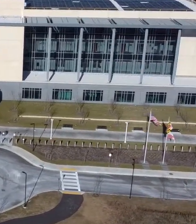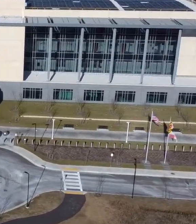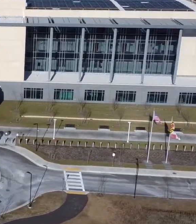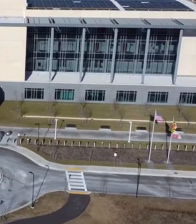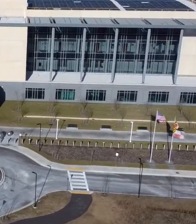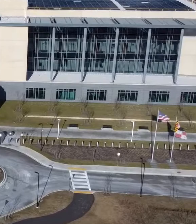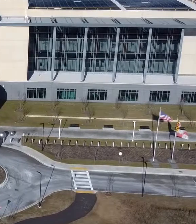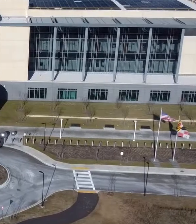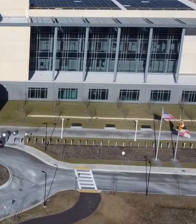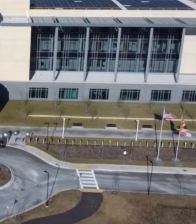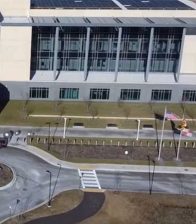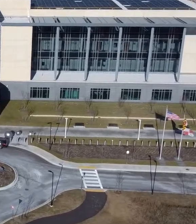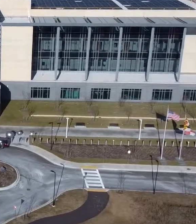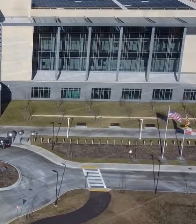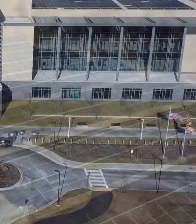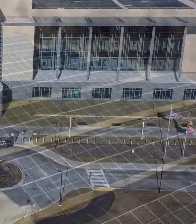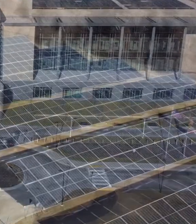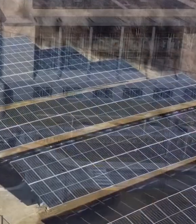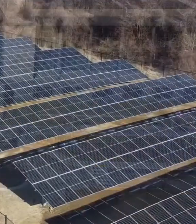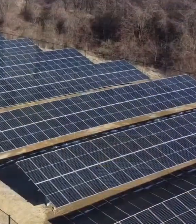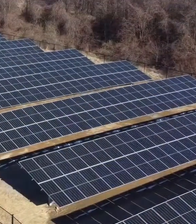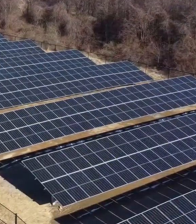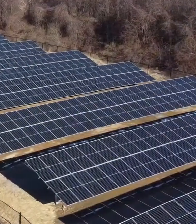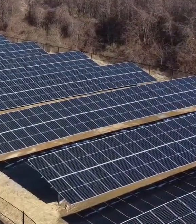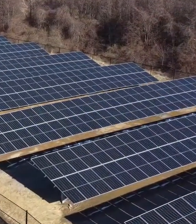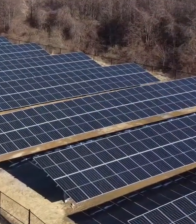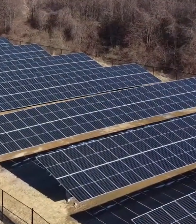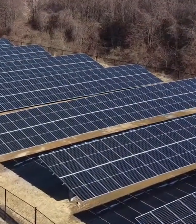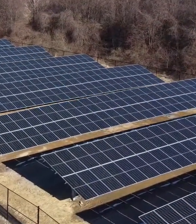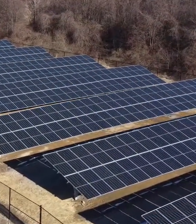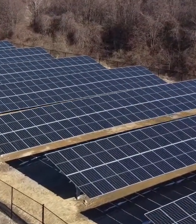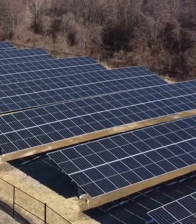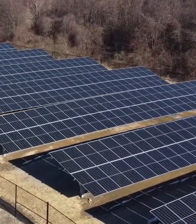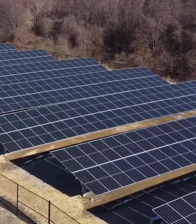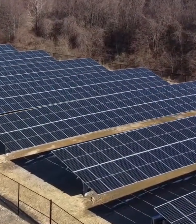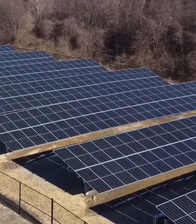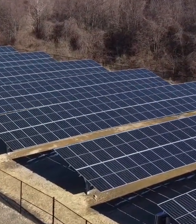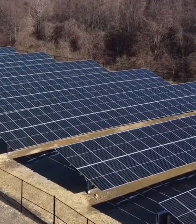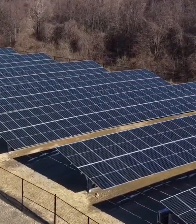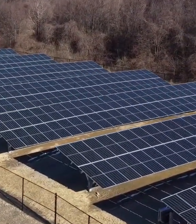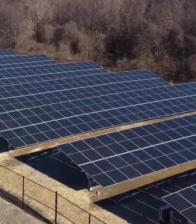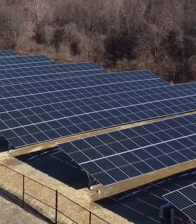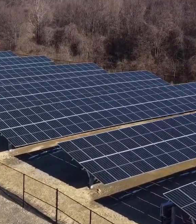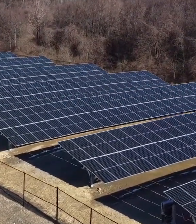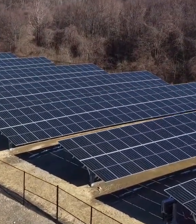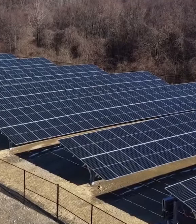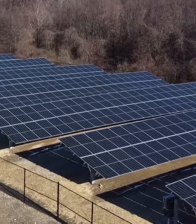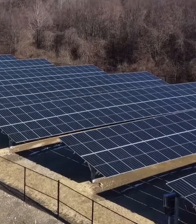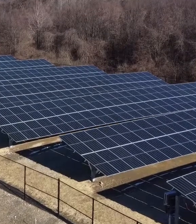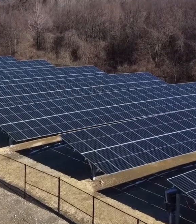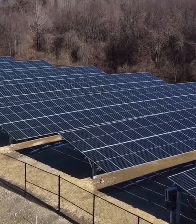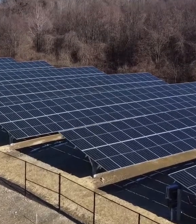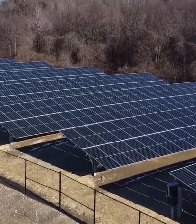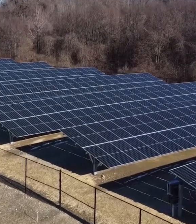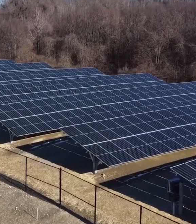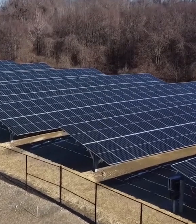a year, and that will cover more than 75% of the county's energy